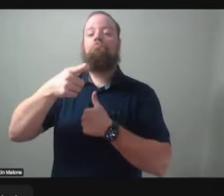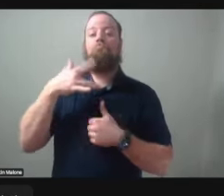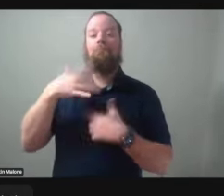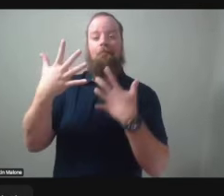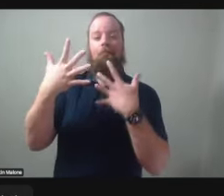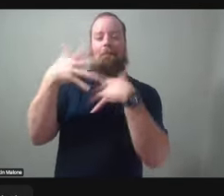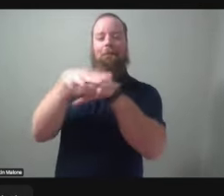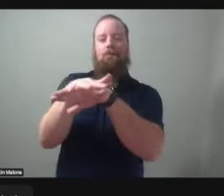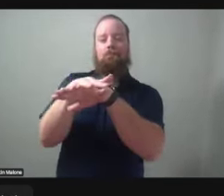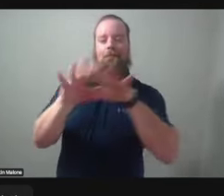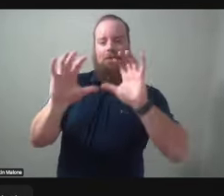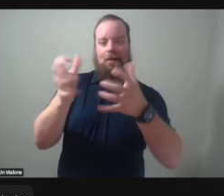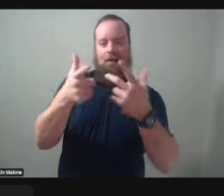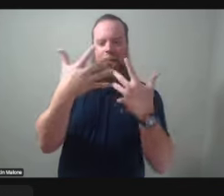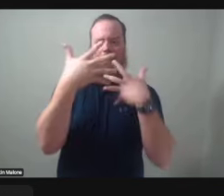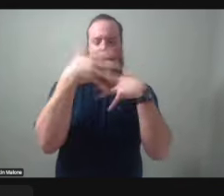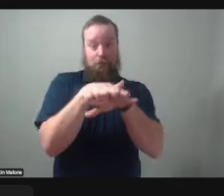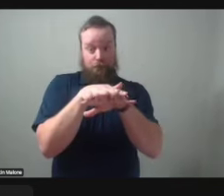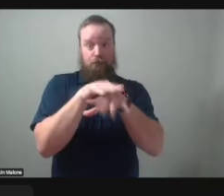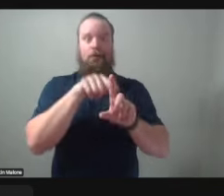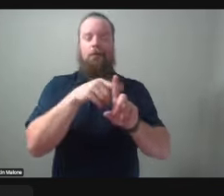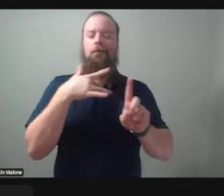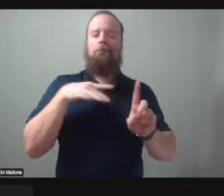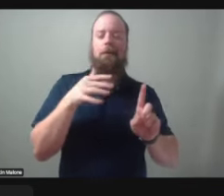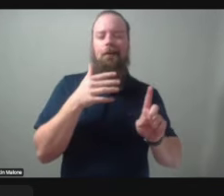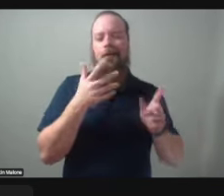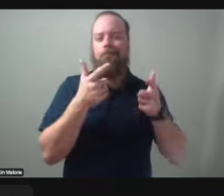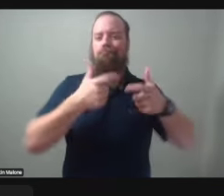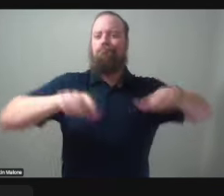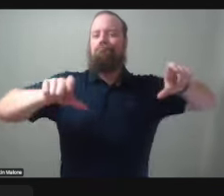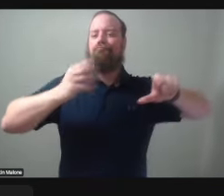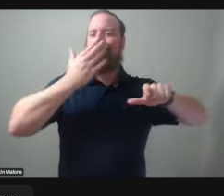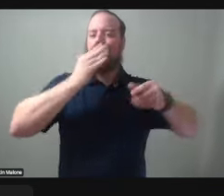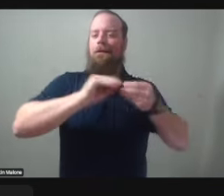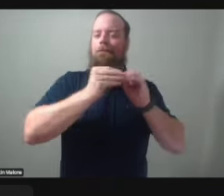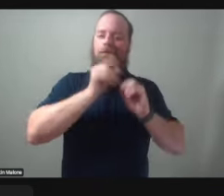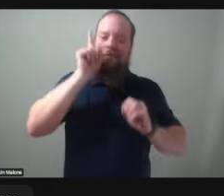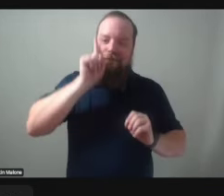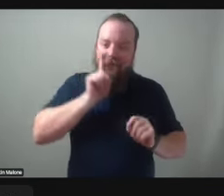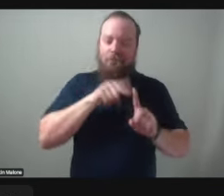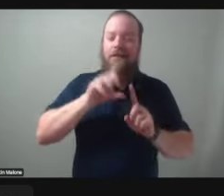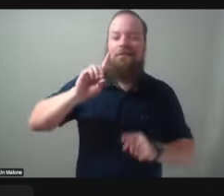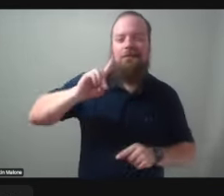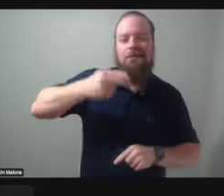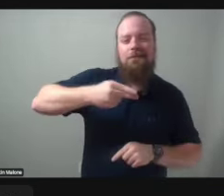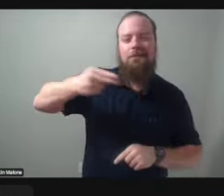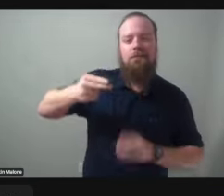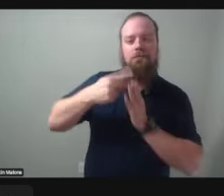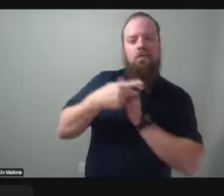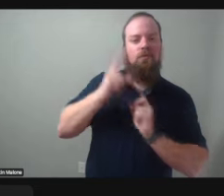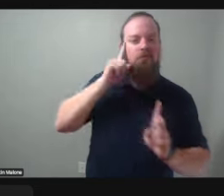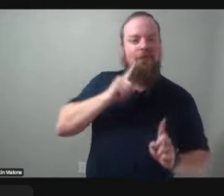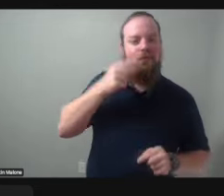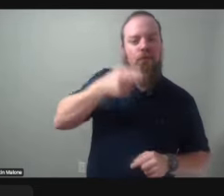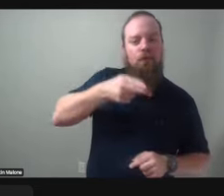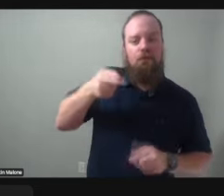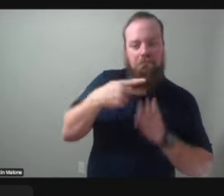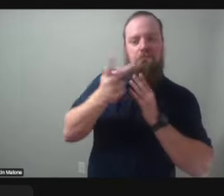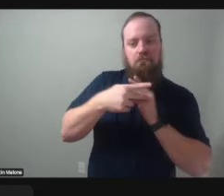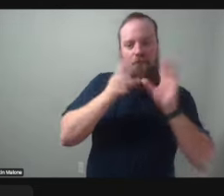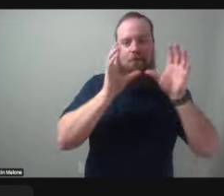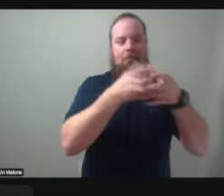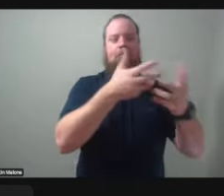And depending on the type of school you go to, of course, dictates the type of experience that you have. Um, there are mainstream